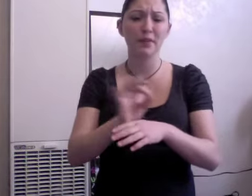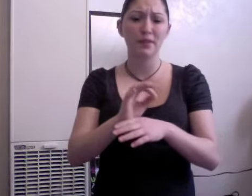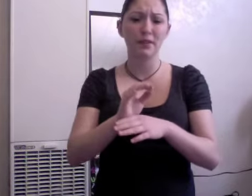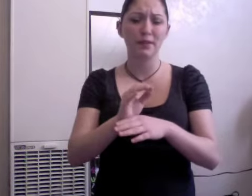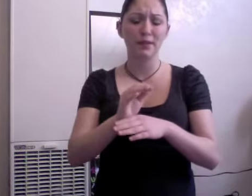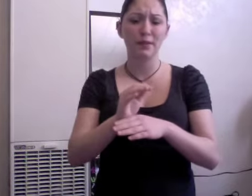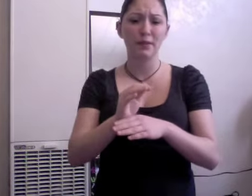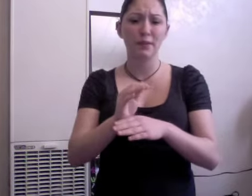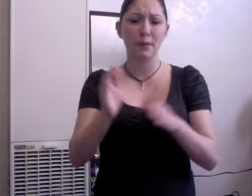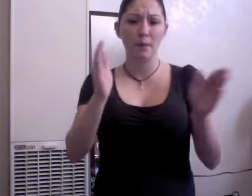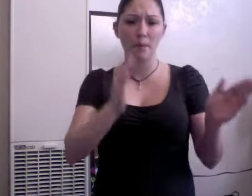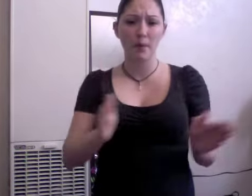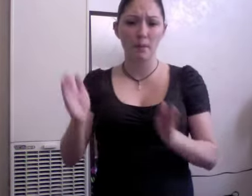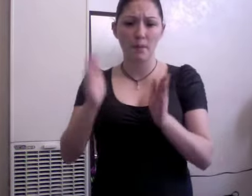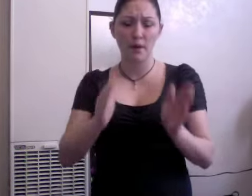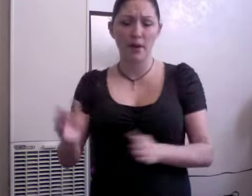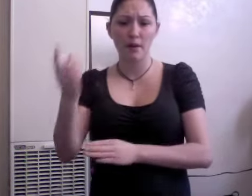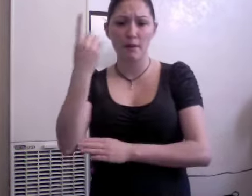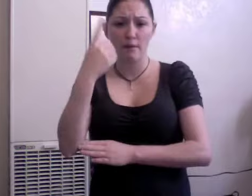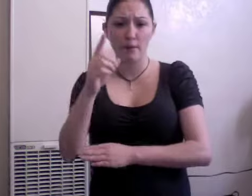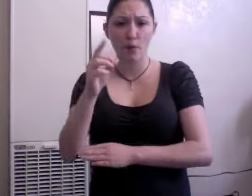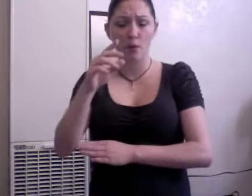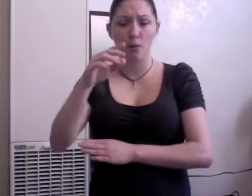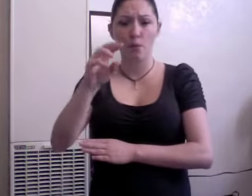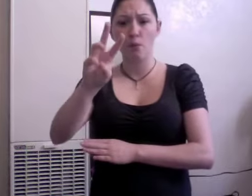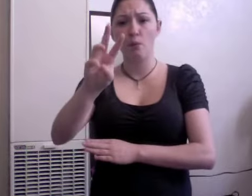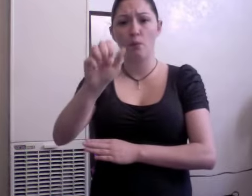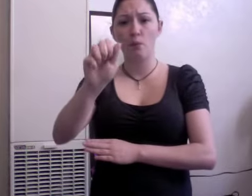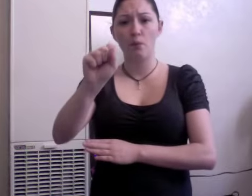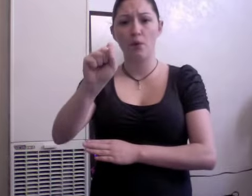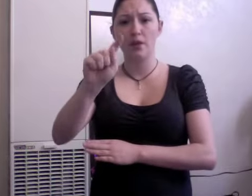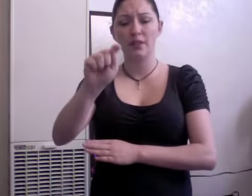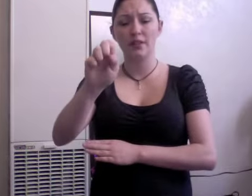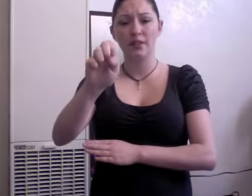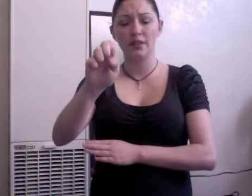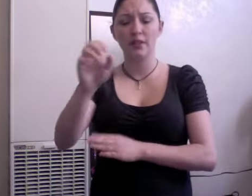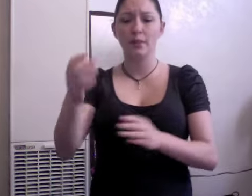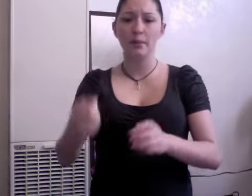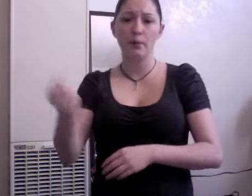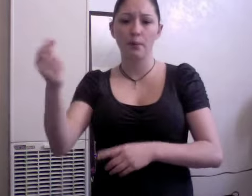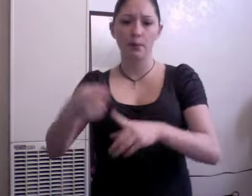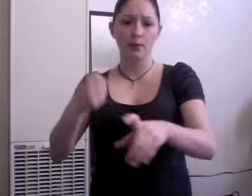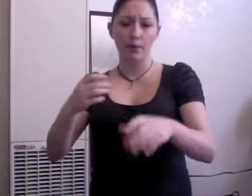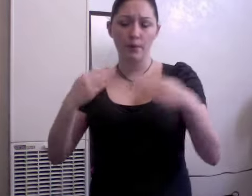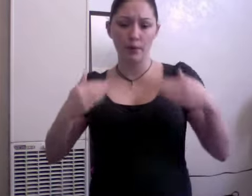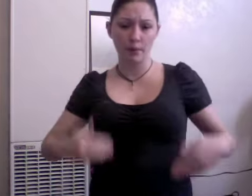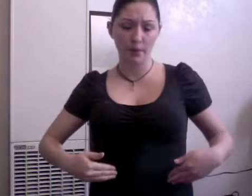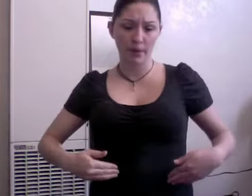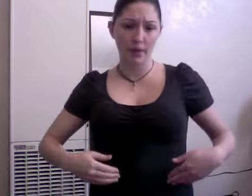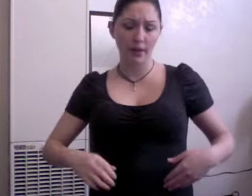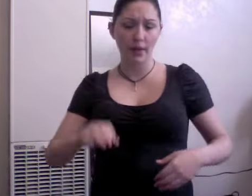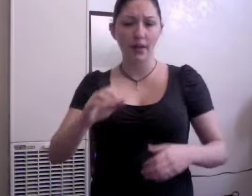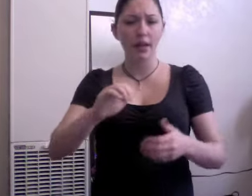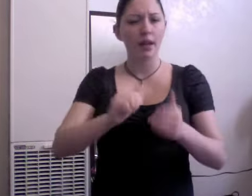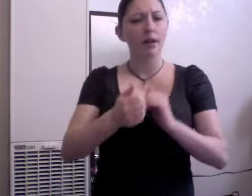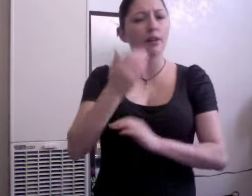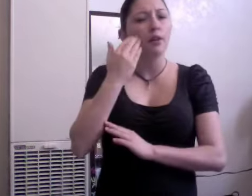as a waste product to be removed from your body, right? How do you think the stool moves throughout the large